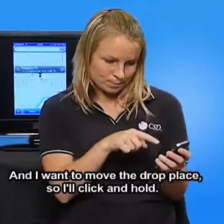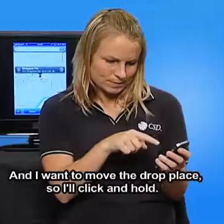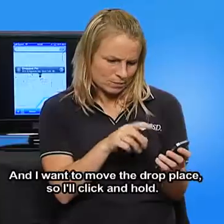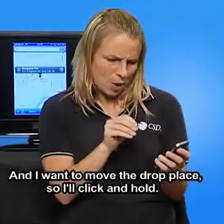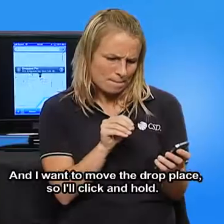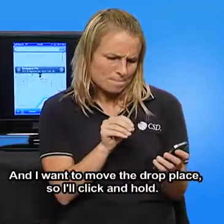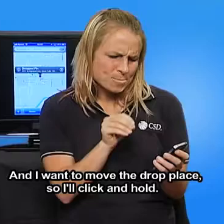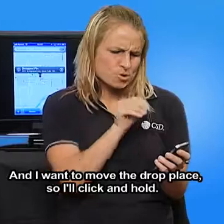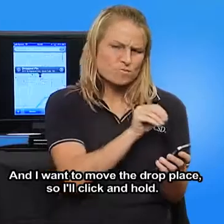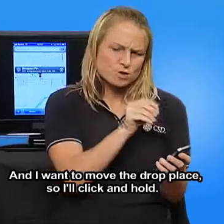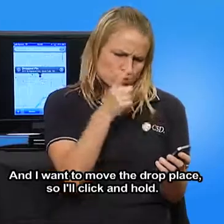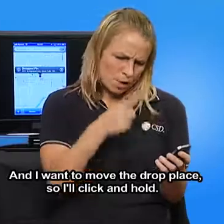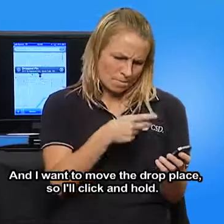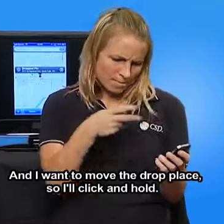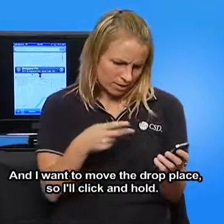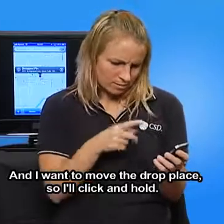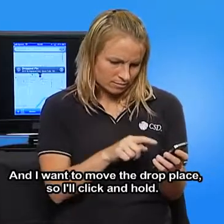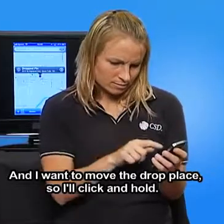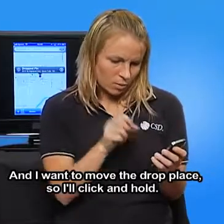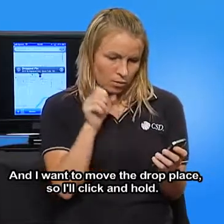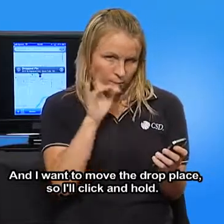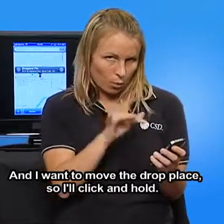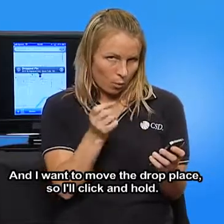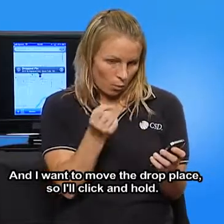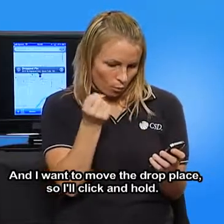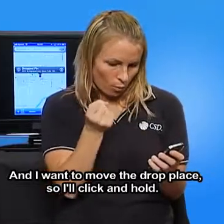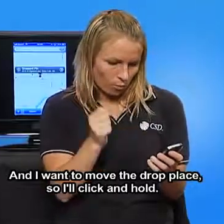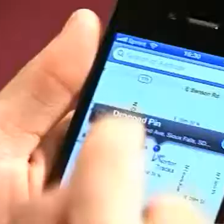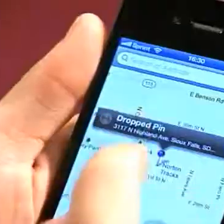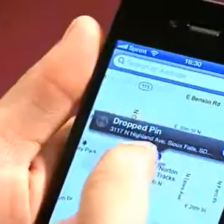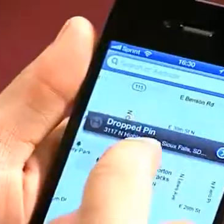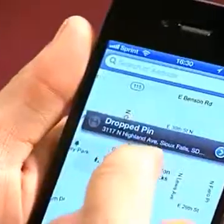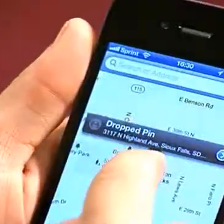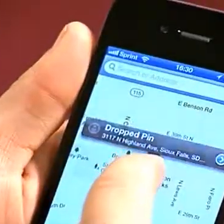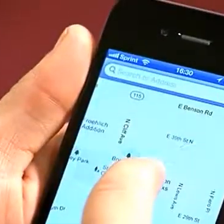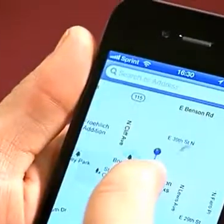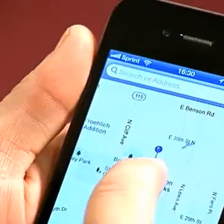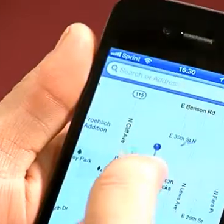And I want to move the drop place, so I'll click and hold.